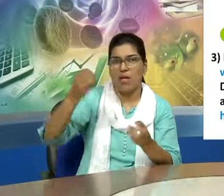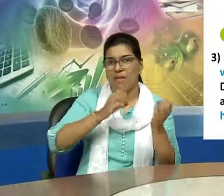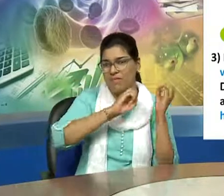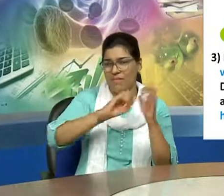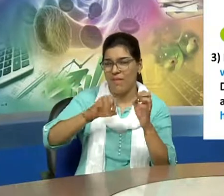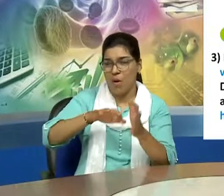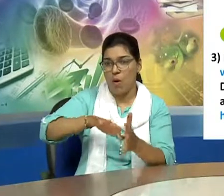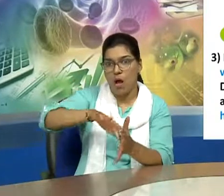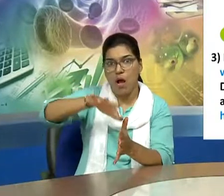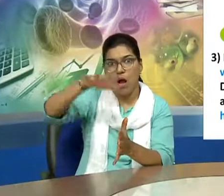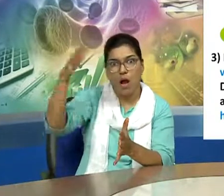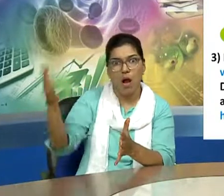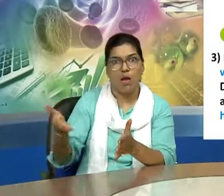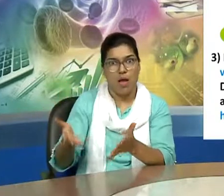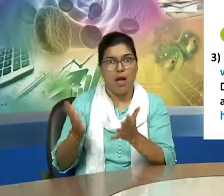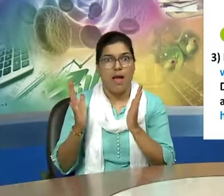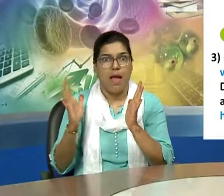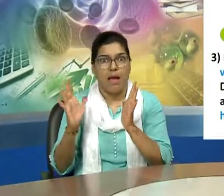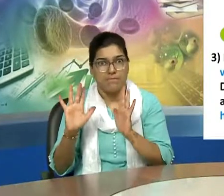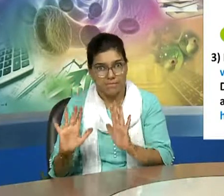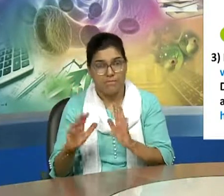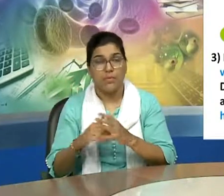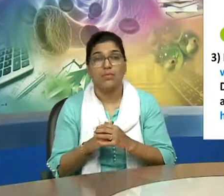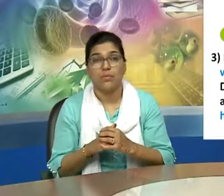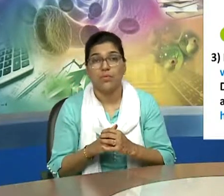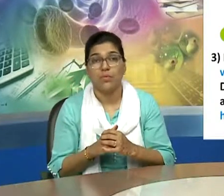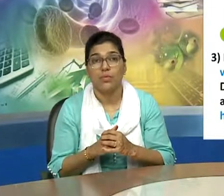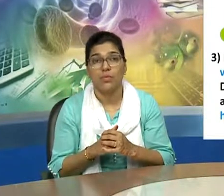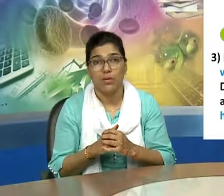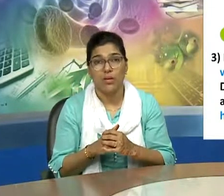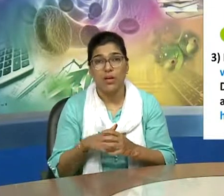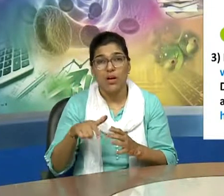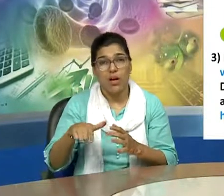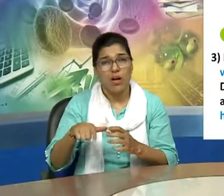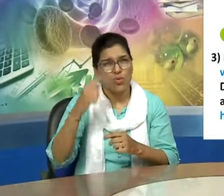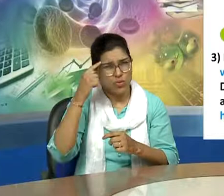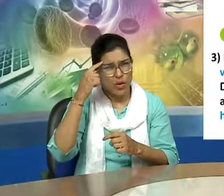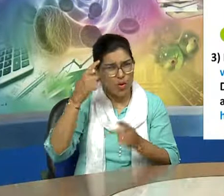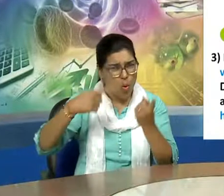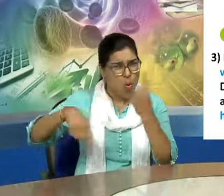and all those waste materials, they pile up in the environment,